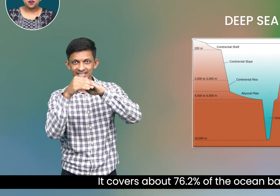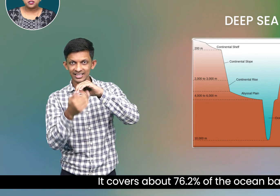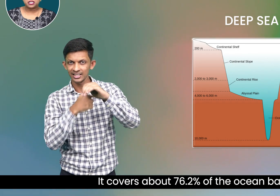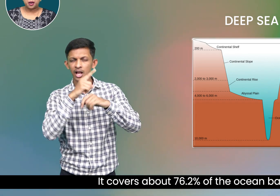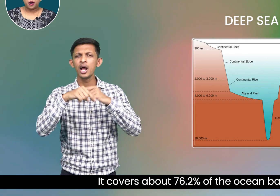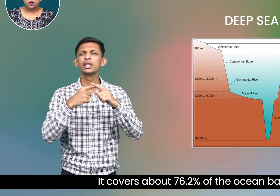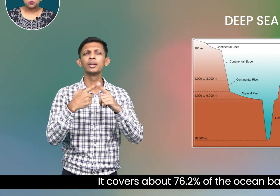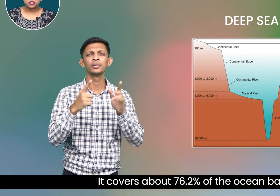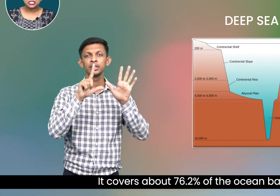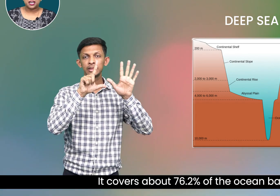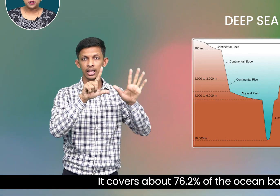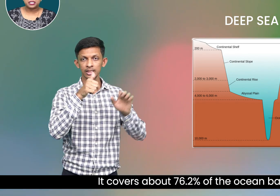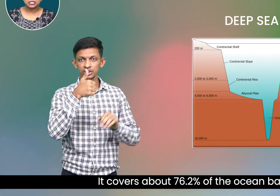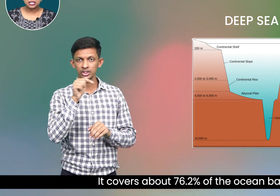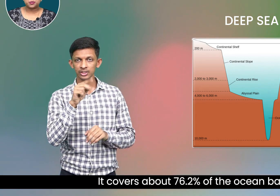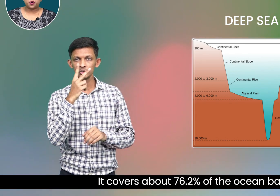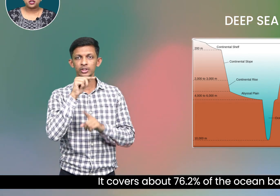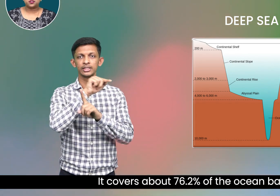It covers about